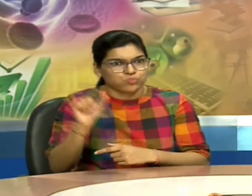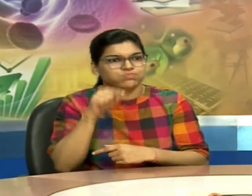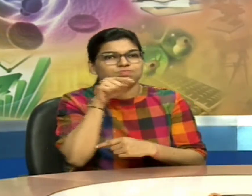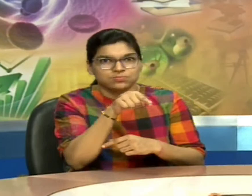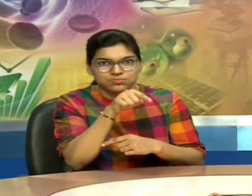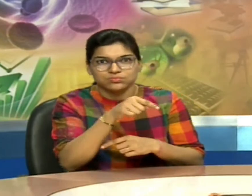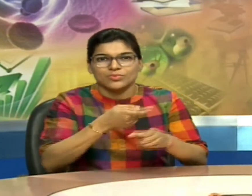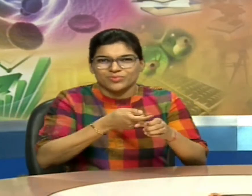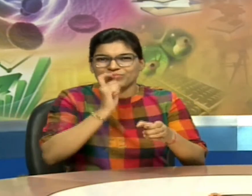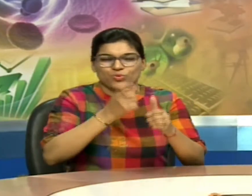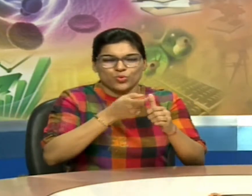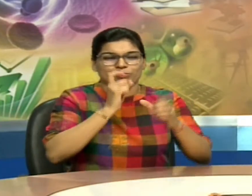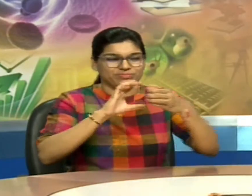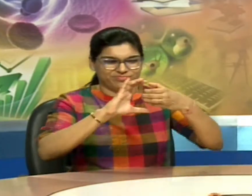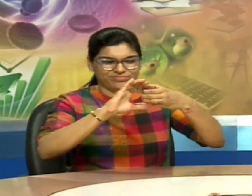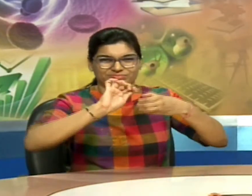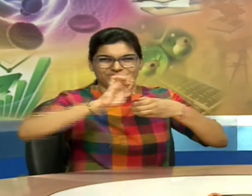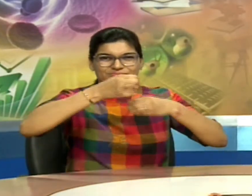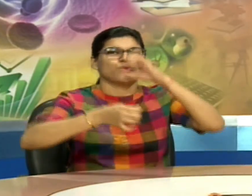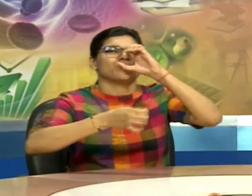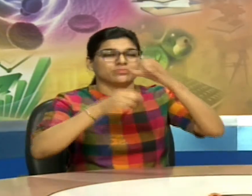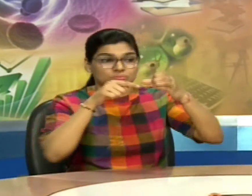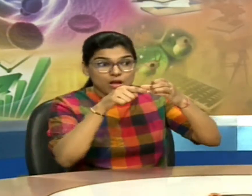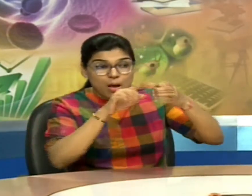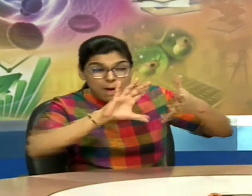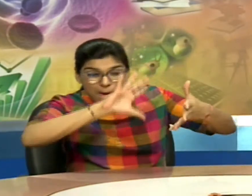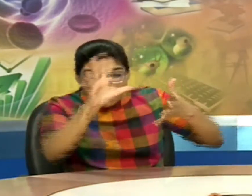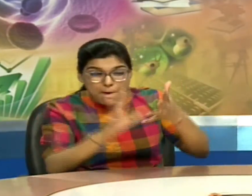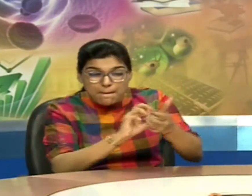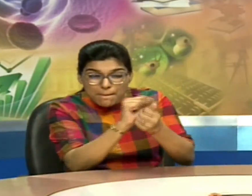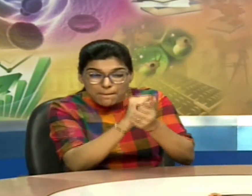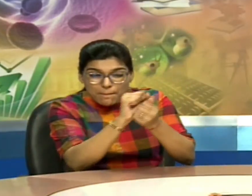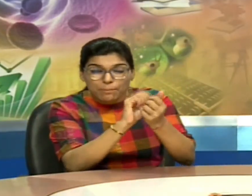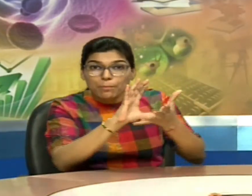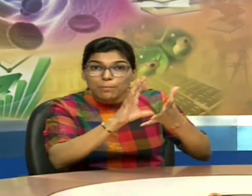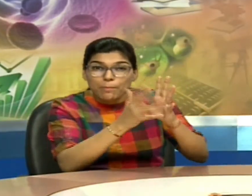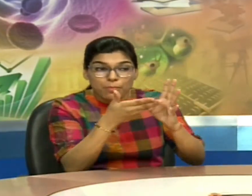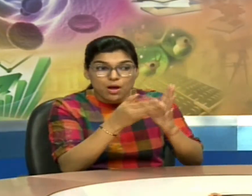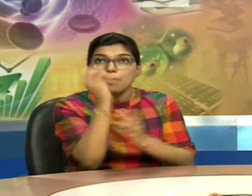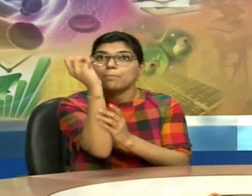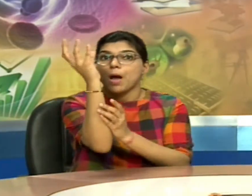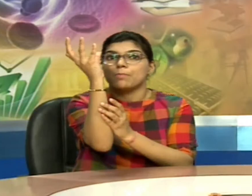can save so much energy just by recycling 1 aluminum can.